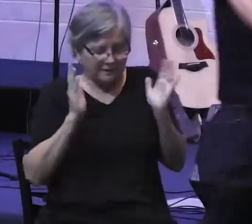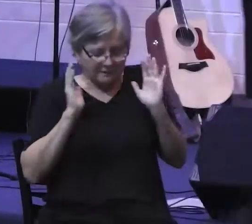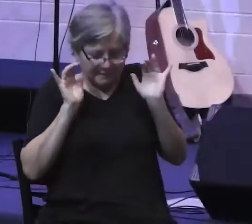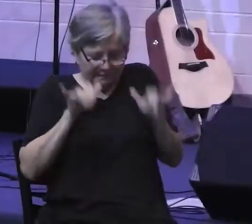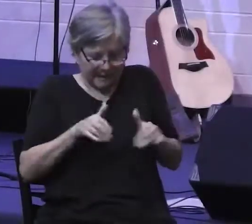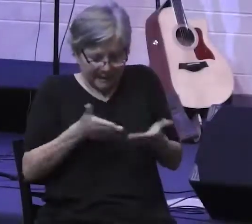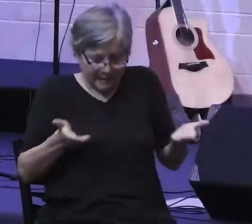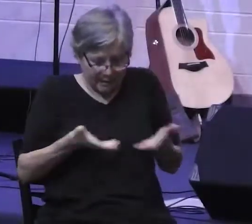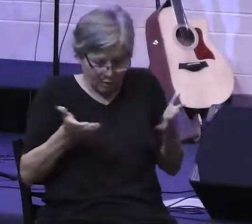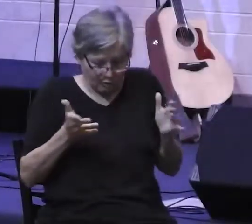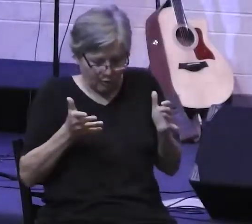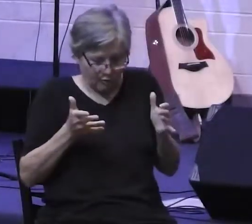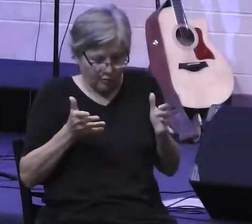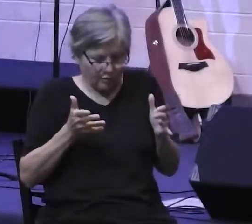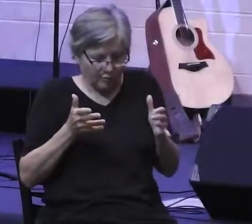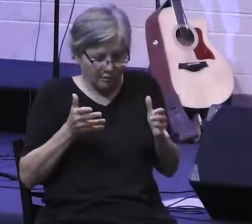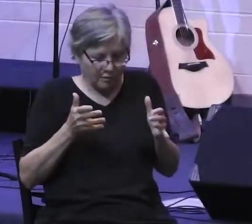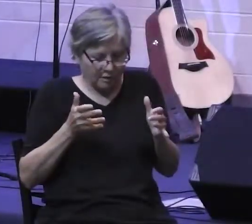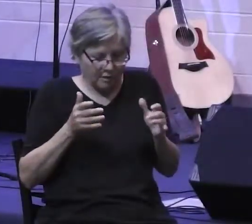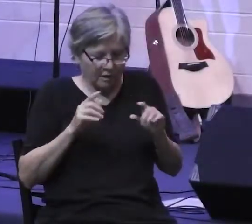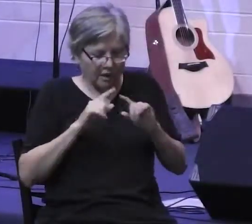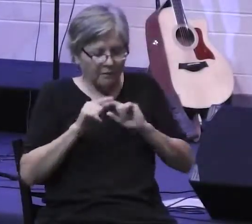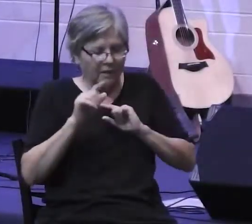high school teacher.